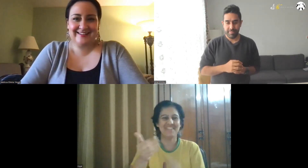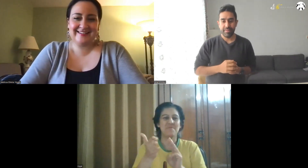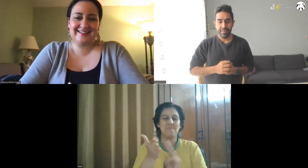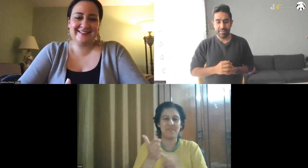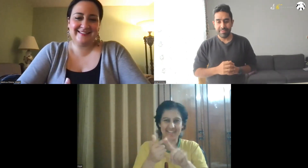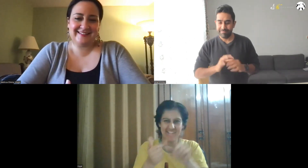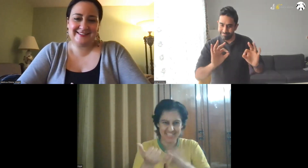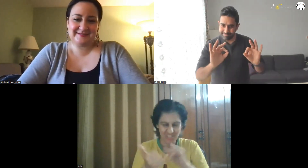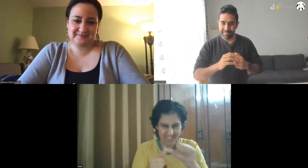Hello,